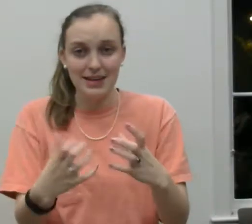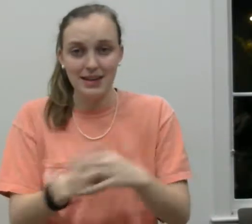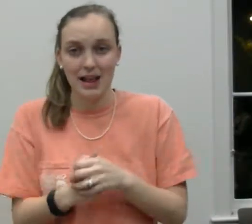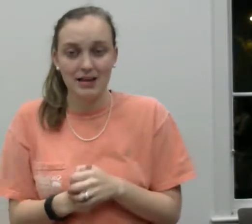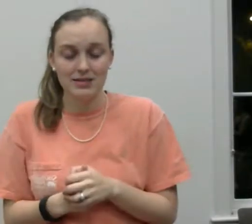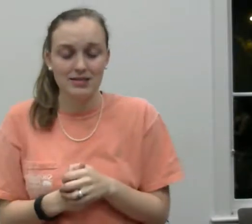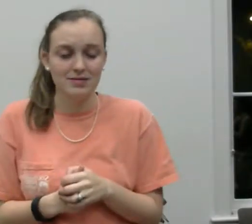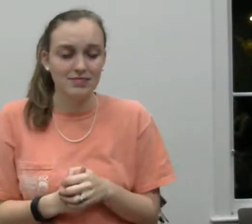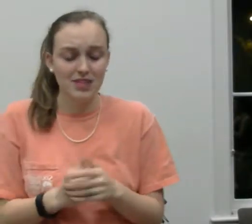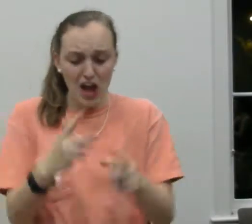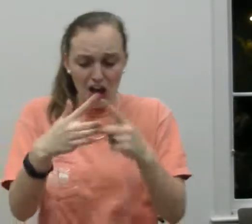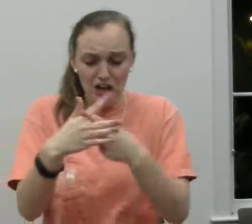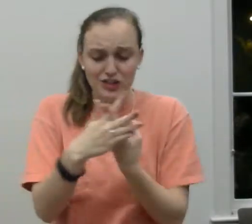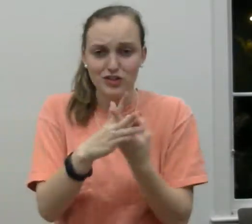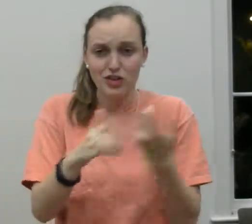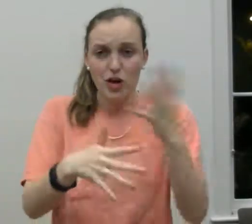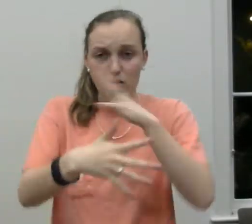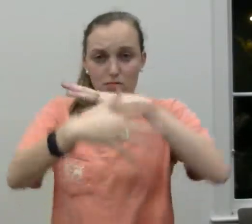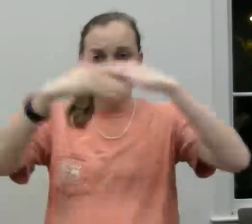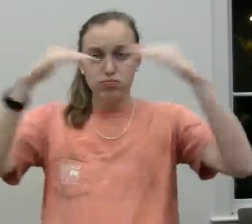the atomic level, or we'll be looking at